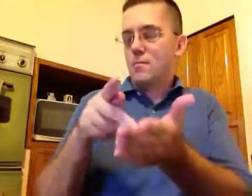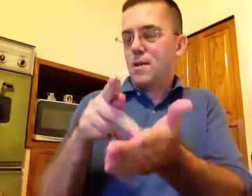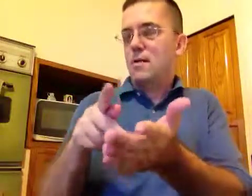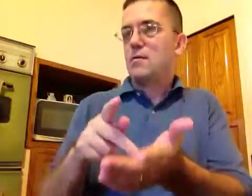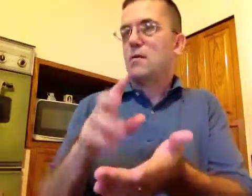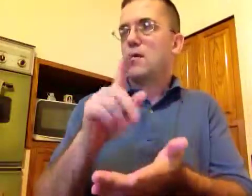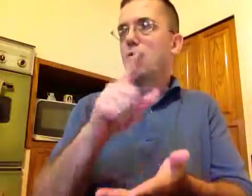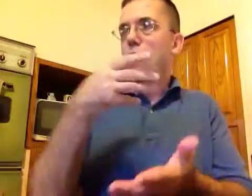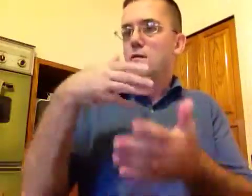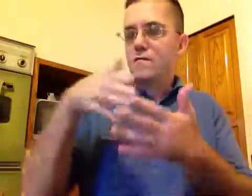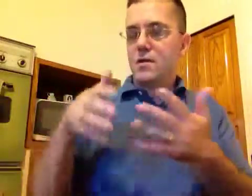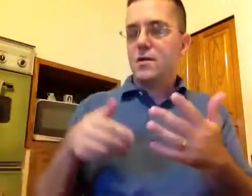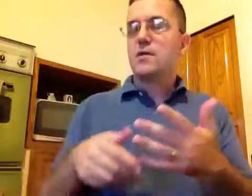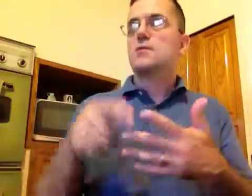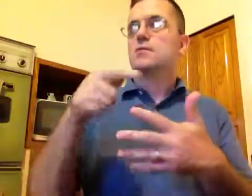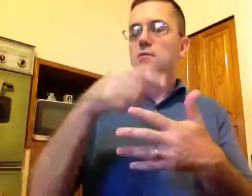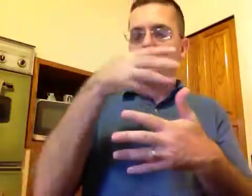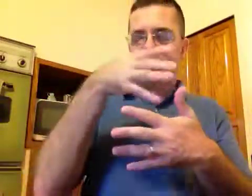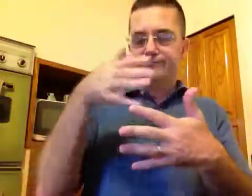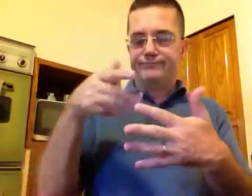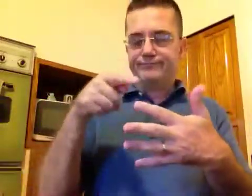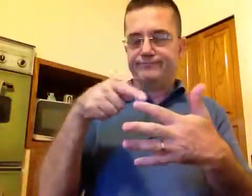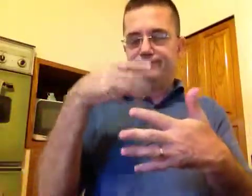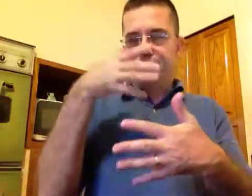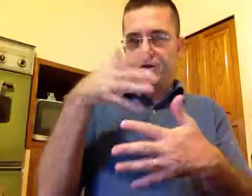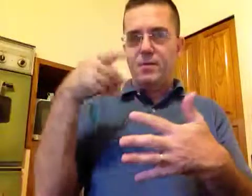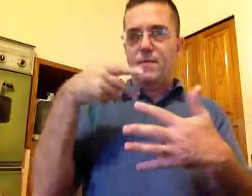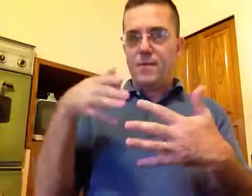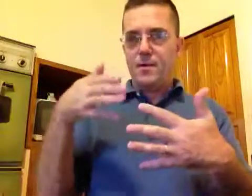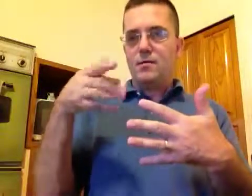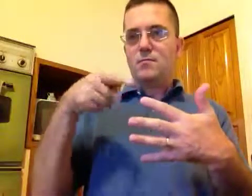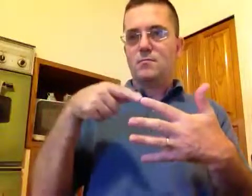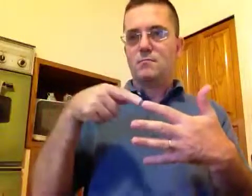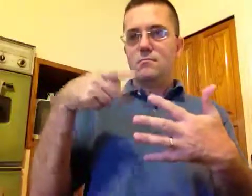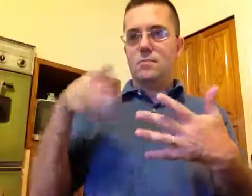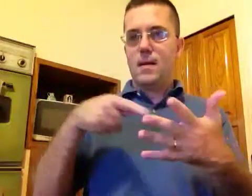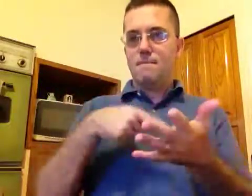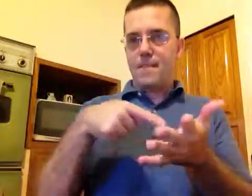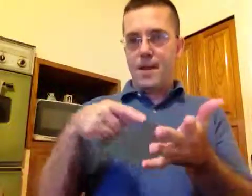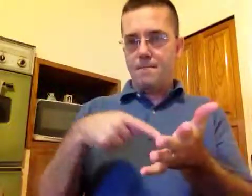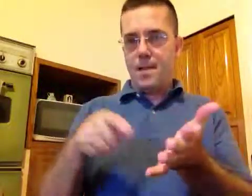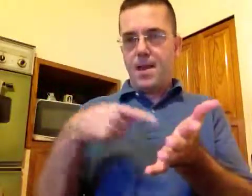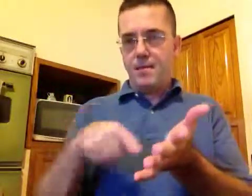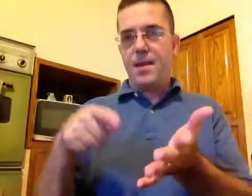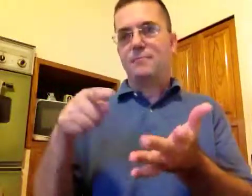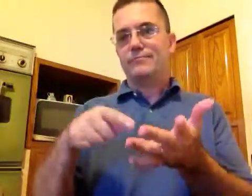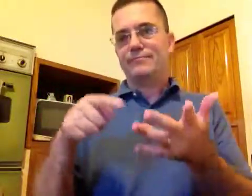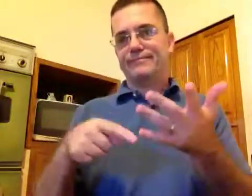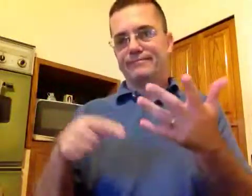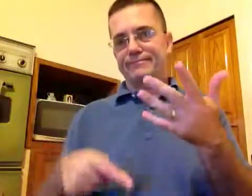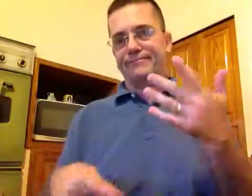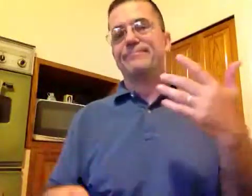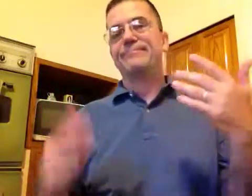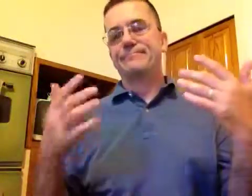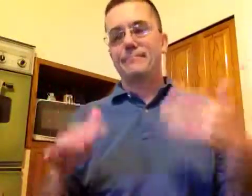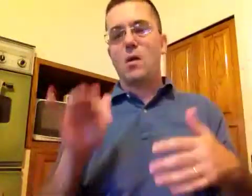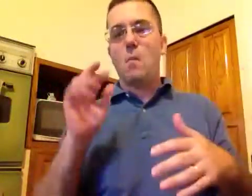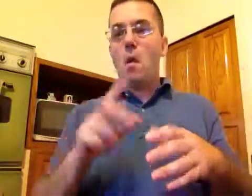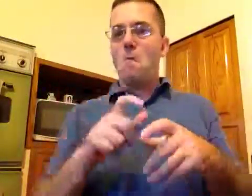one's gone. Then we started working on the others, and we kind of snowballed it and parlayed it, and it just made a huge, huge snowball. And it just